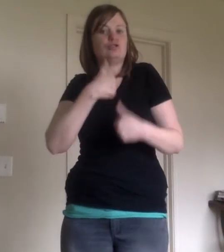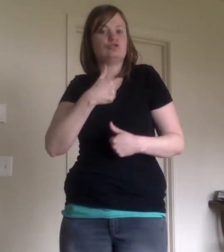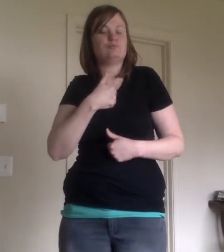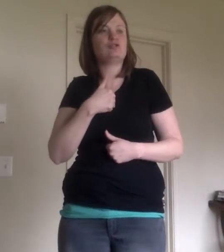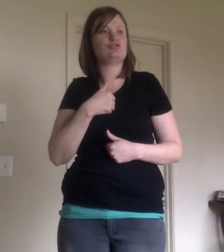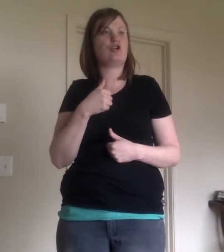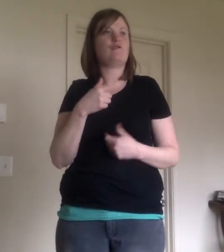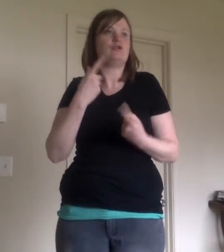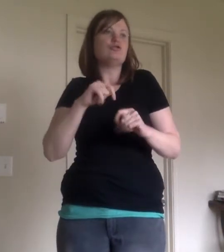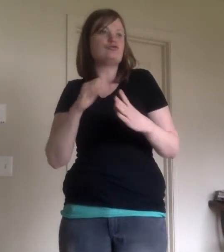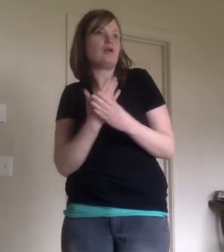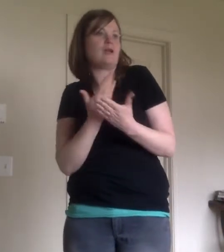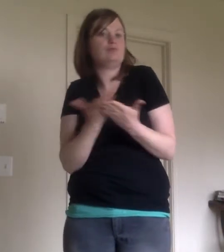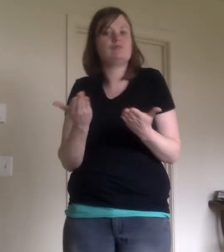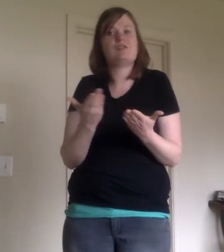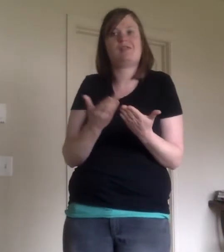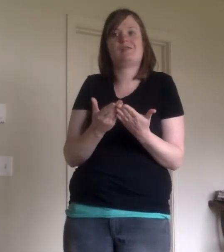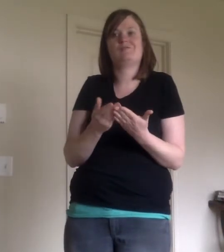and just keep growing as an artist.